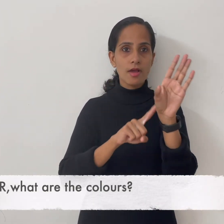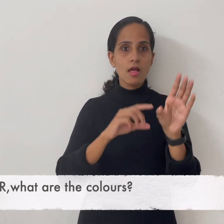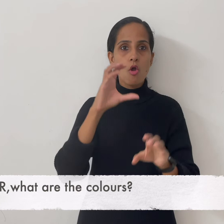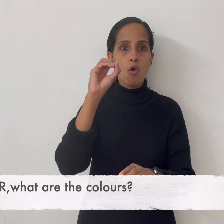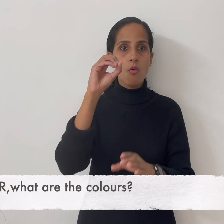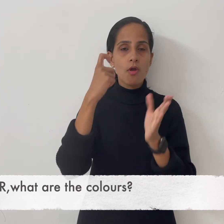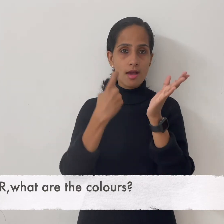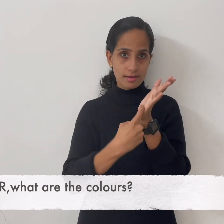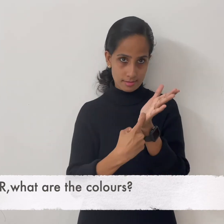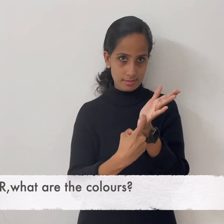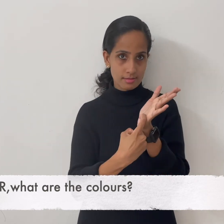Vibgyor,